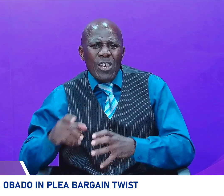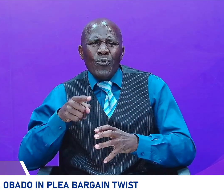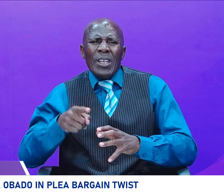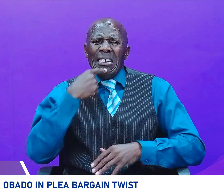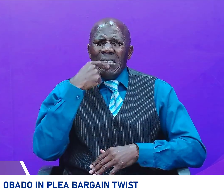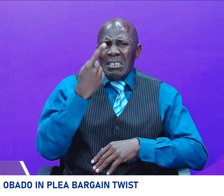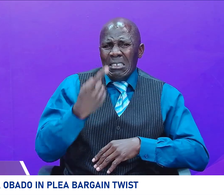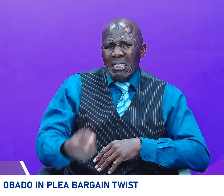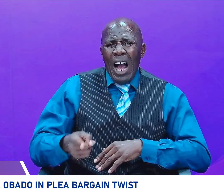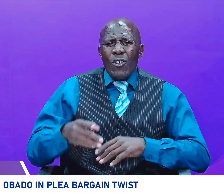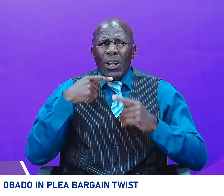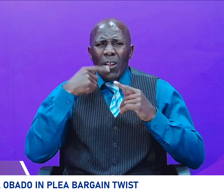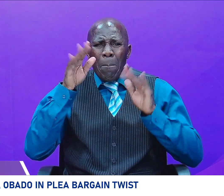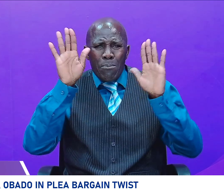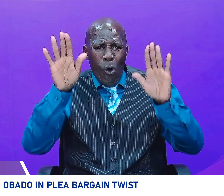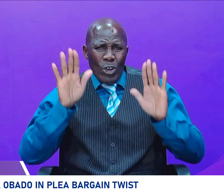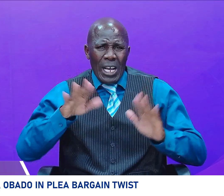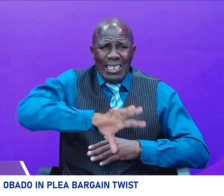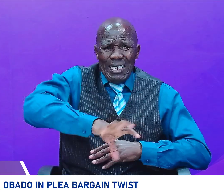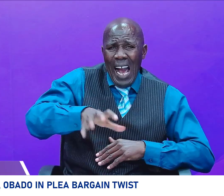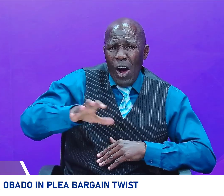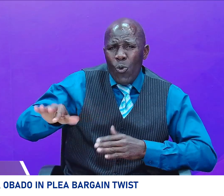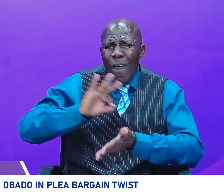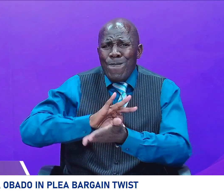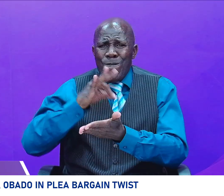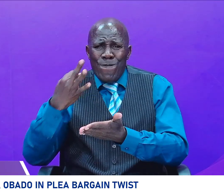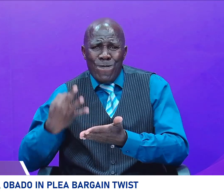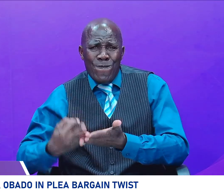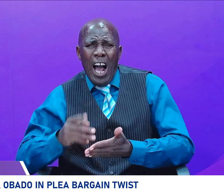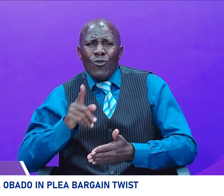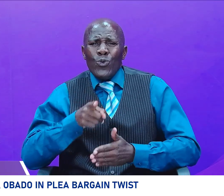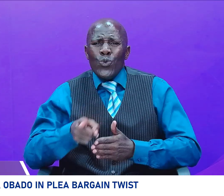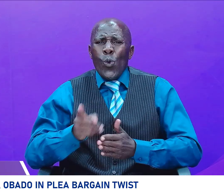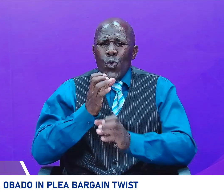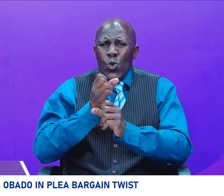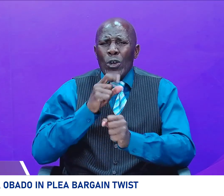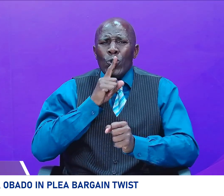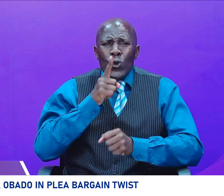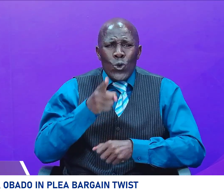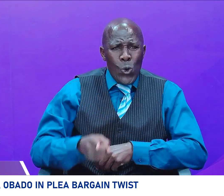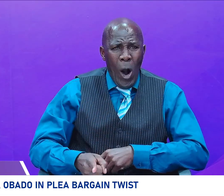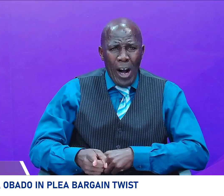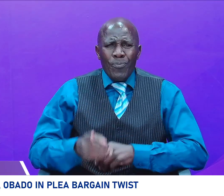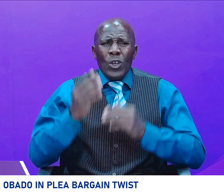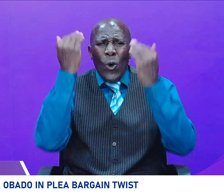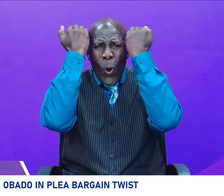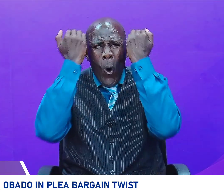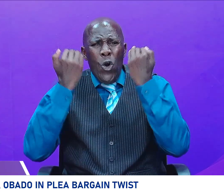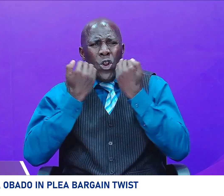the allegations of embezzlement or embezzling county's fund during his tenure.